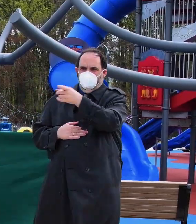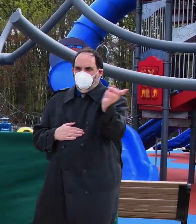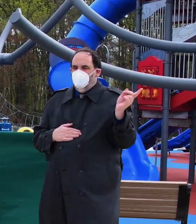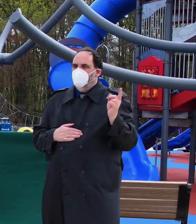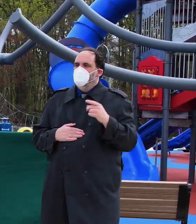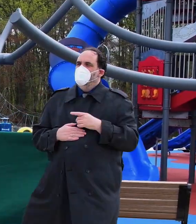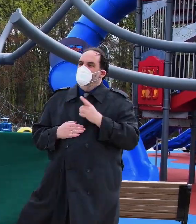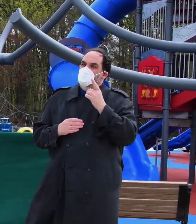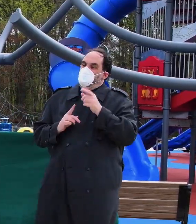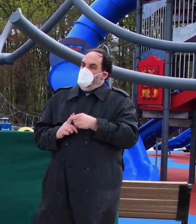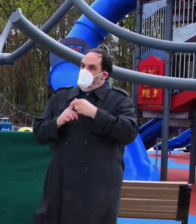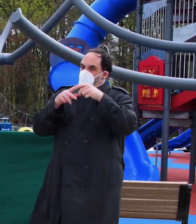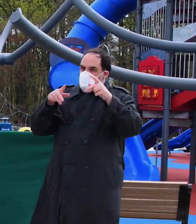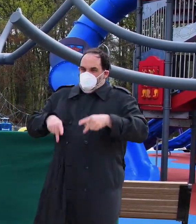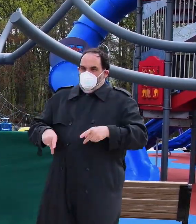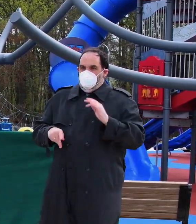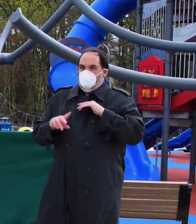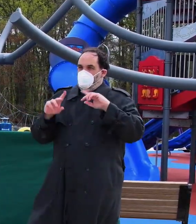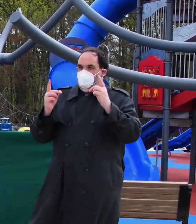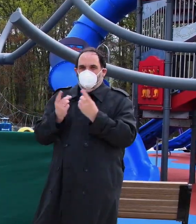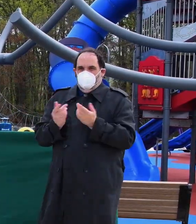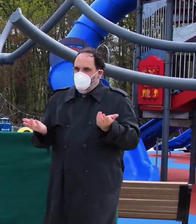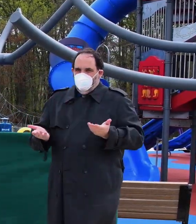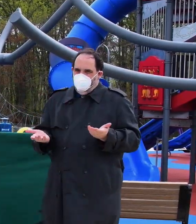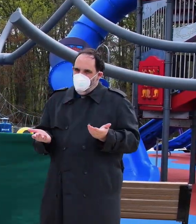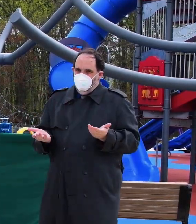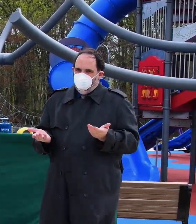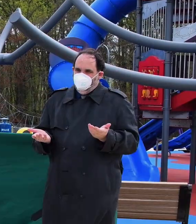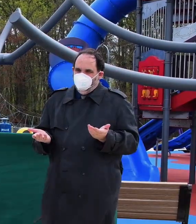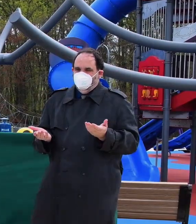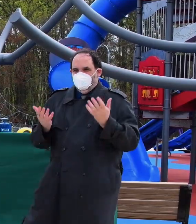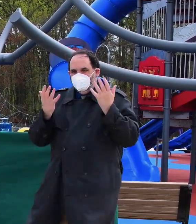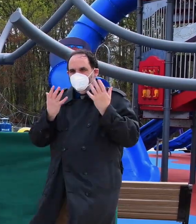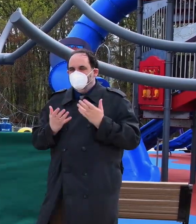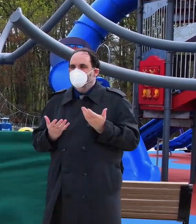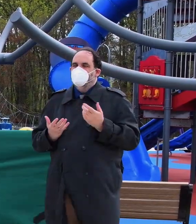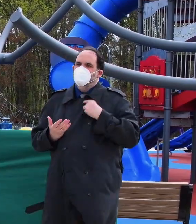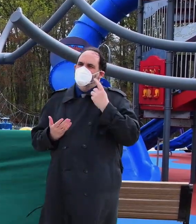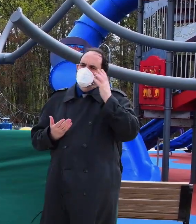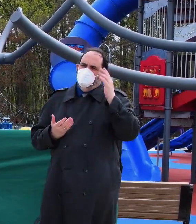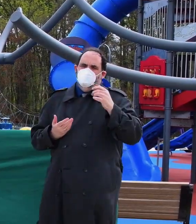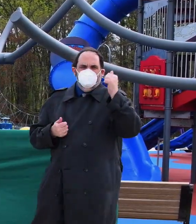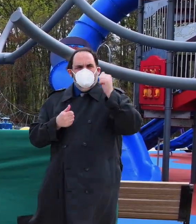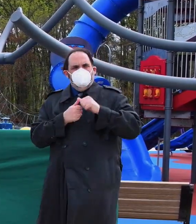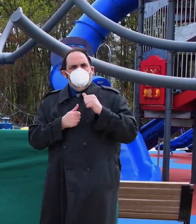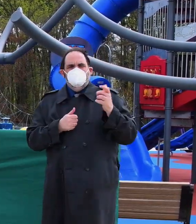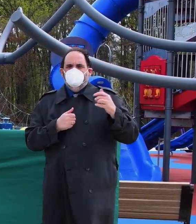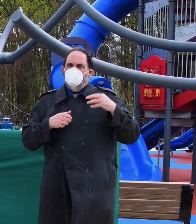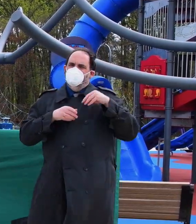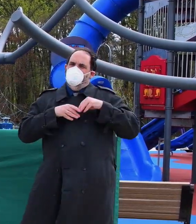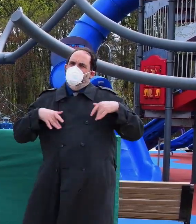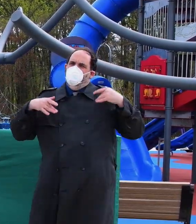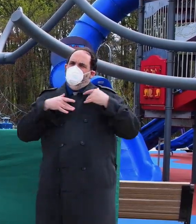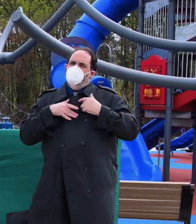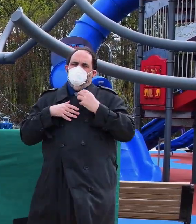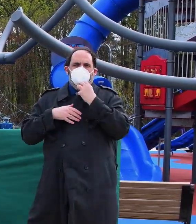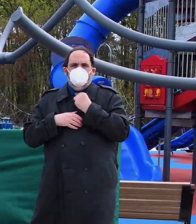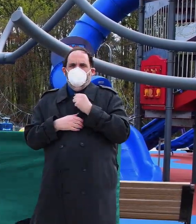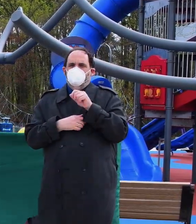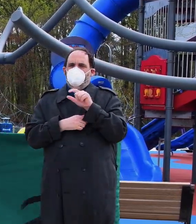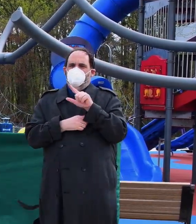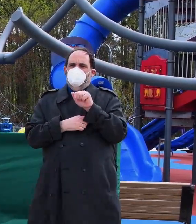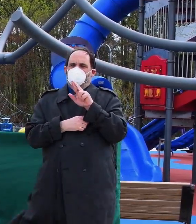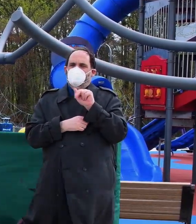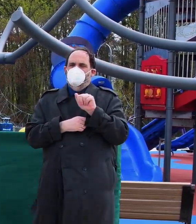There is one special person from our department who's not here with us today, but will always be in our hearts, and that is our beloved Laura